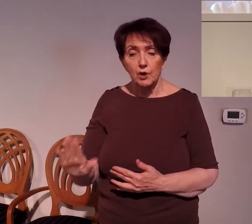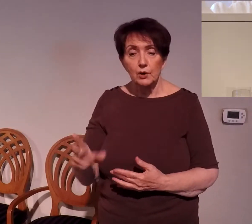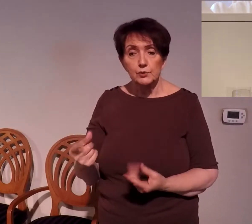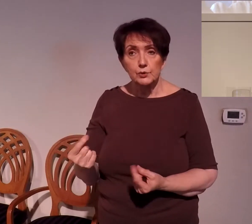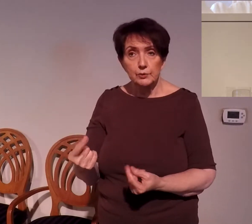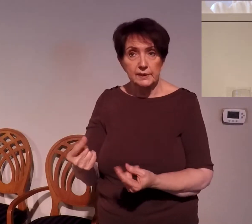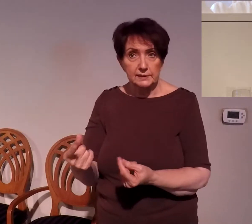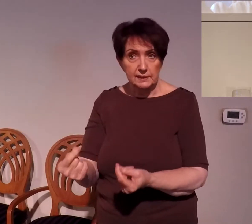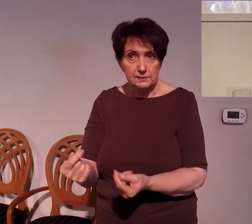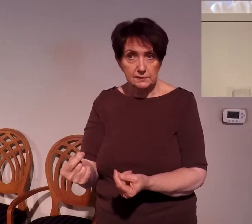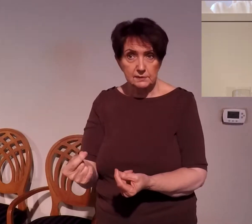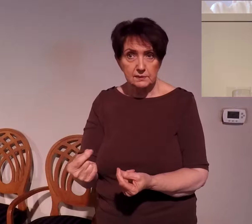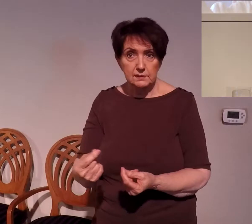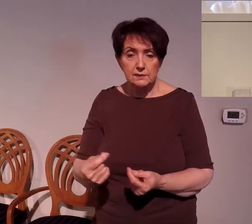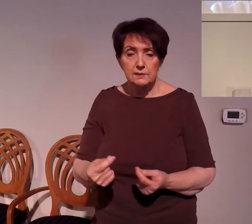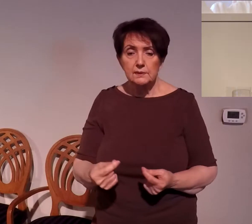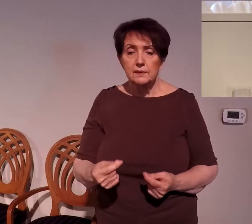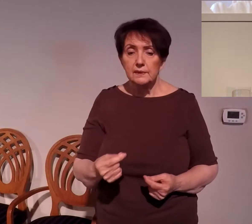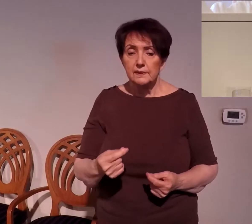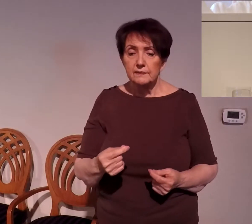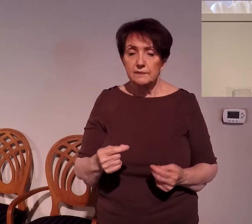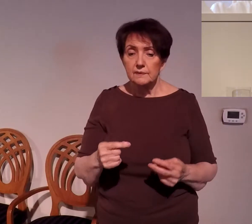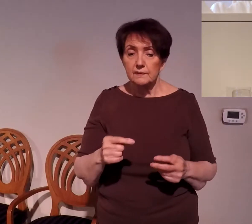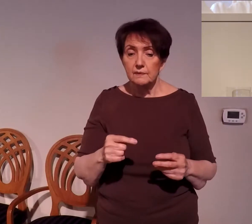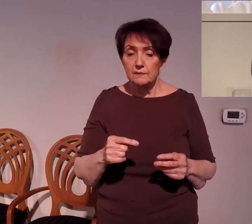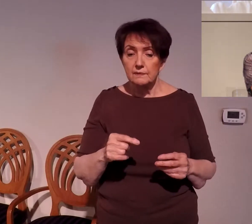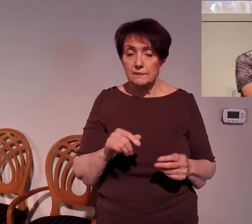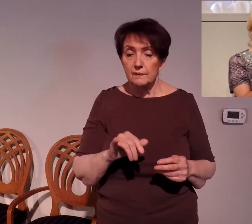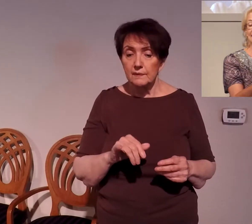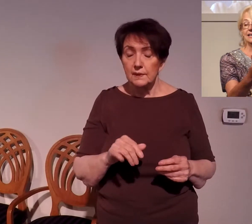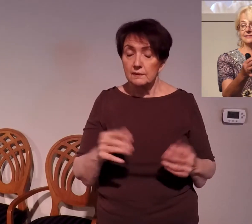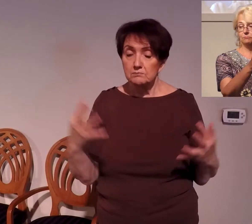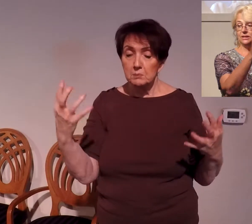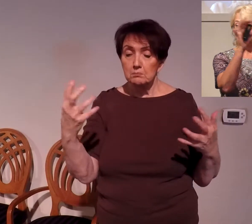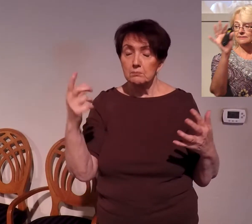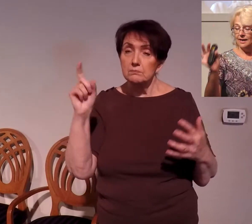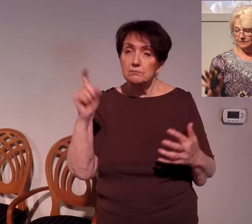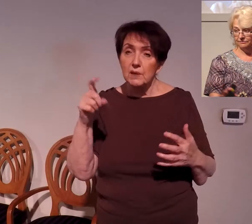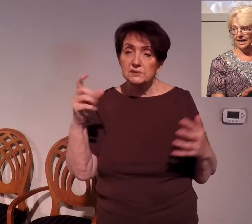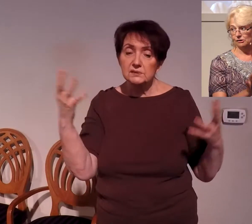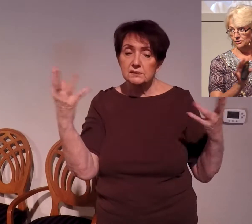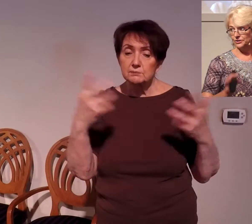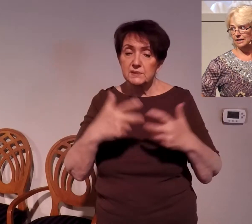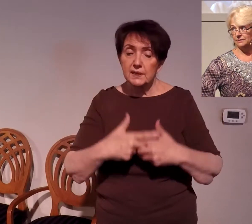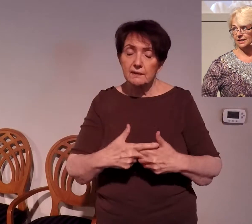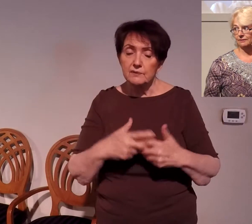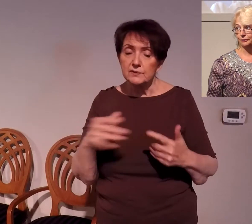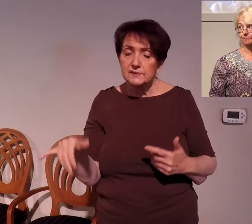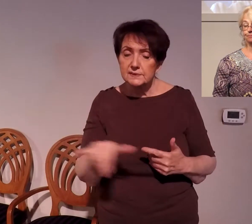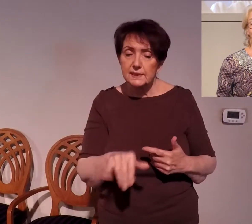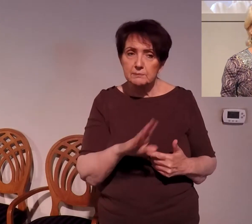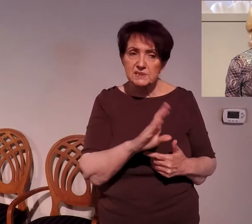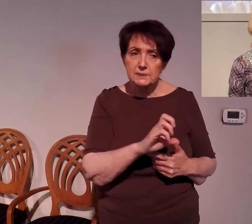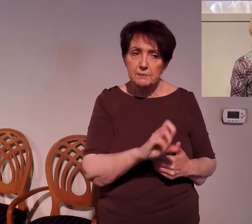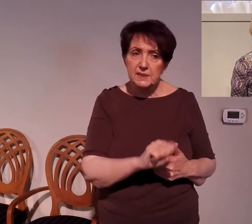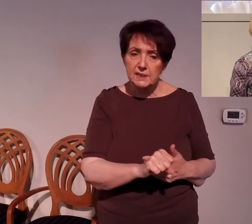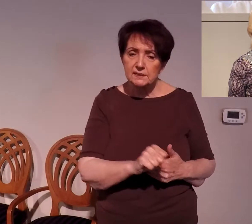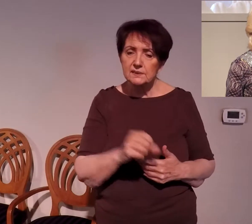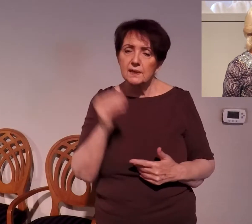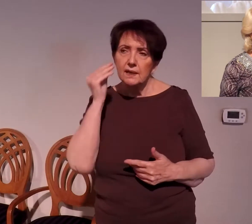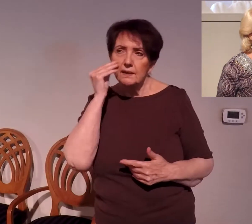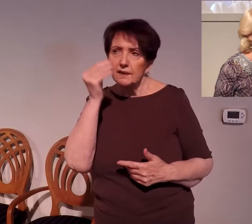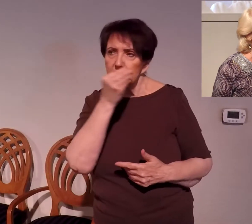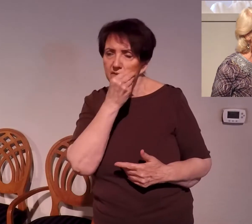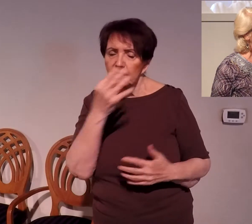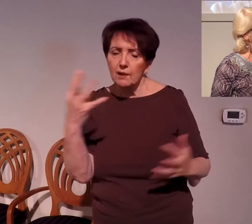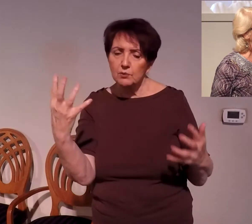doingness, and those two things must come together as beautifully as the bees and the flowers came together and those